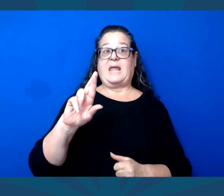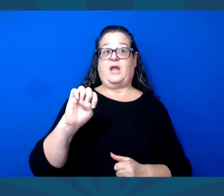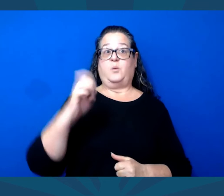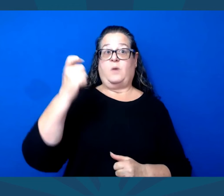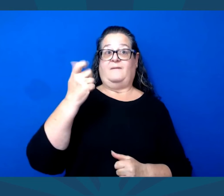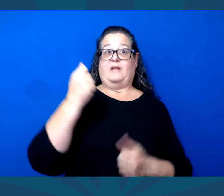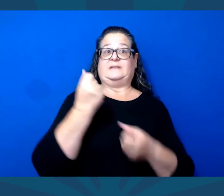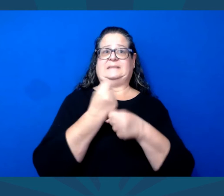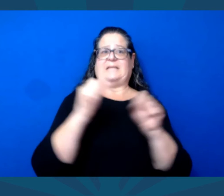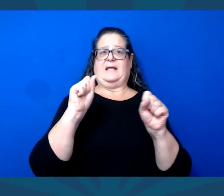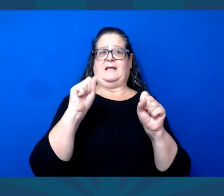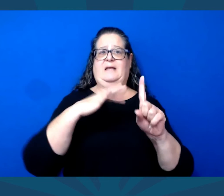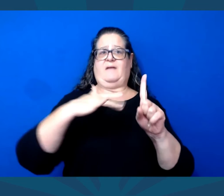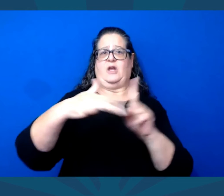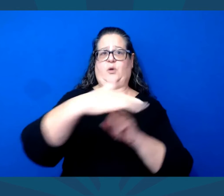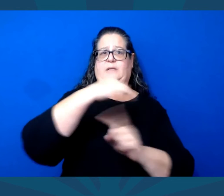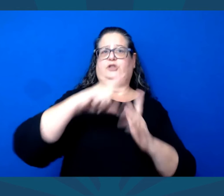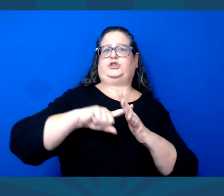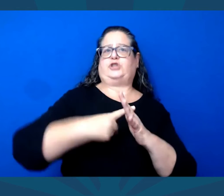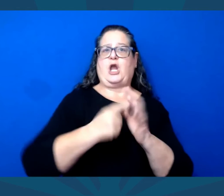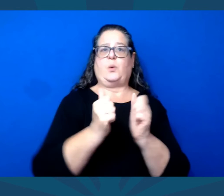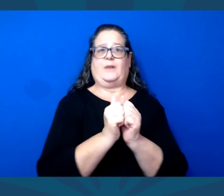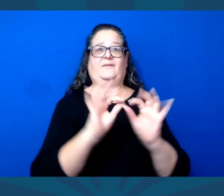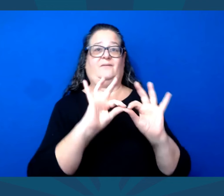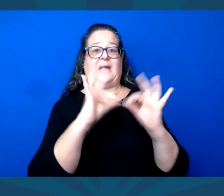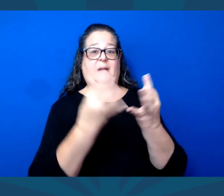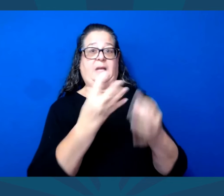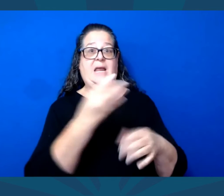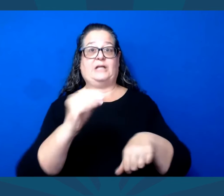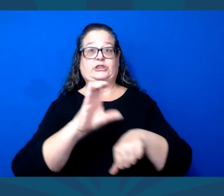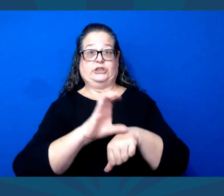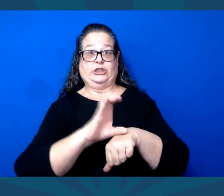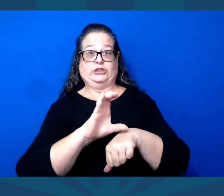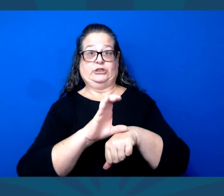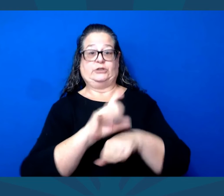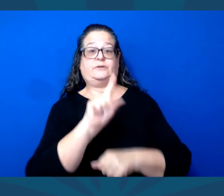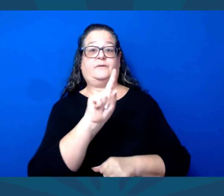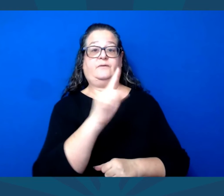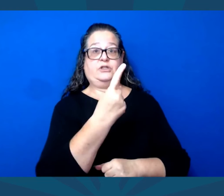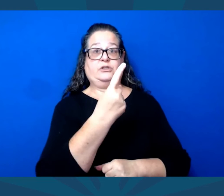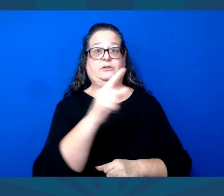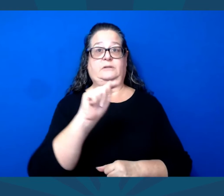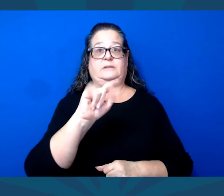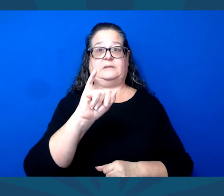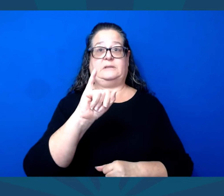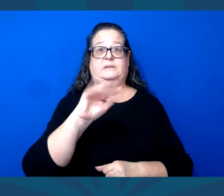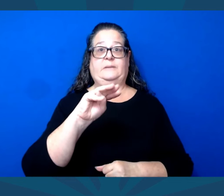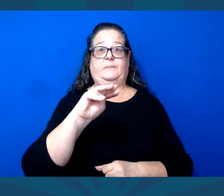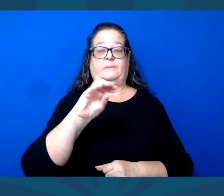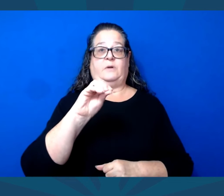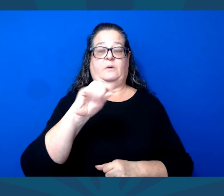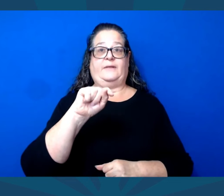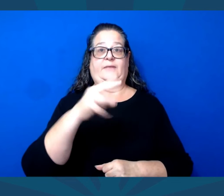Welfare programs and safety nets start with the family and the church,